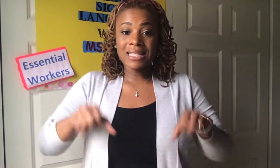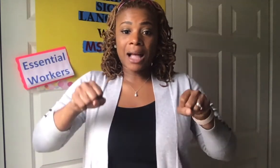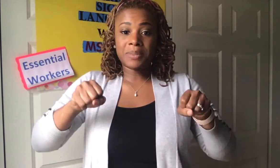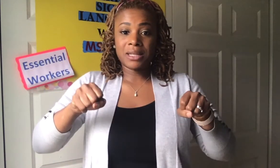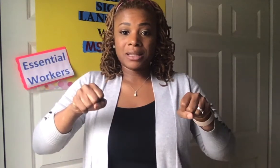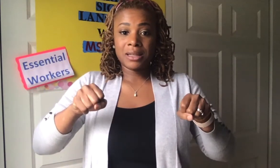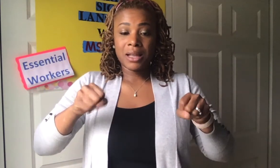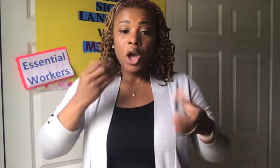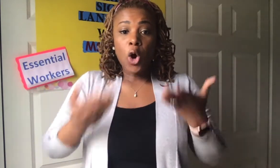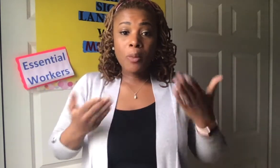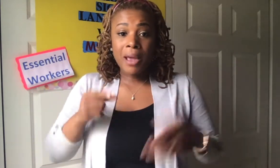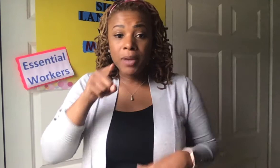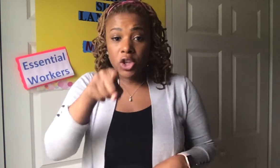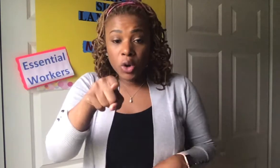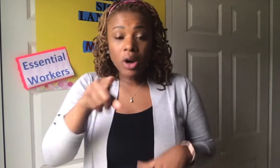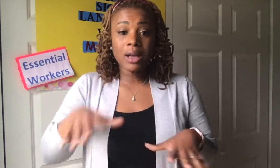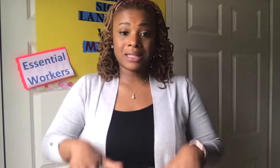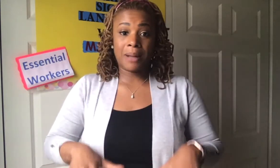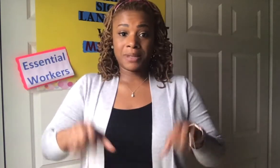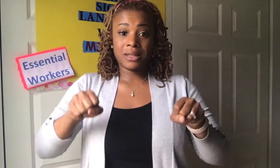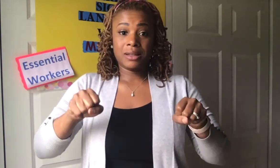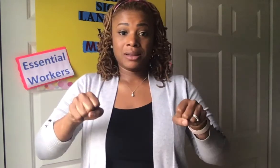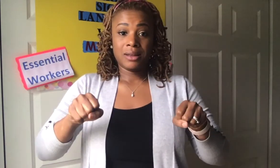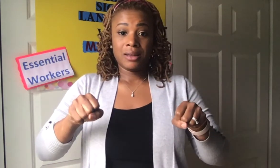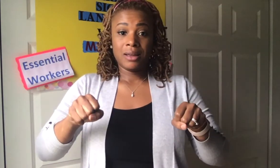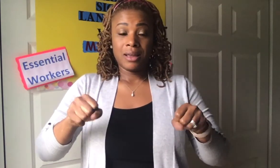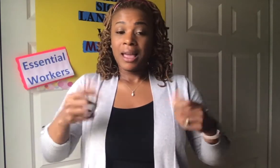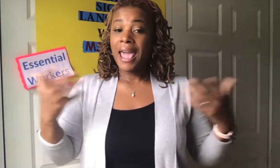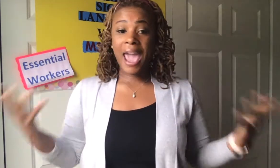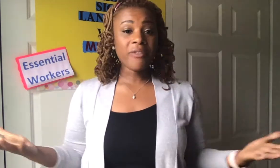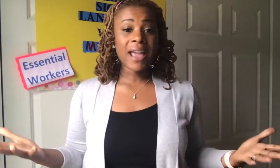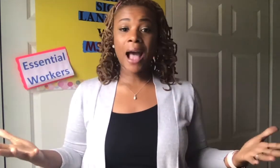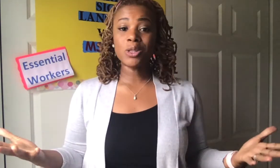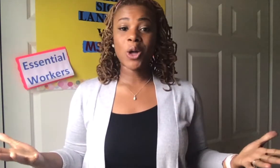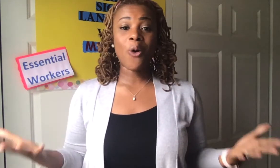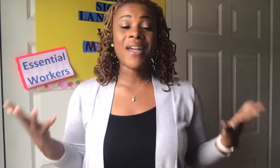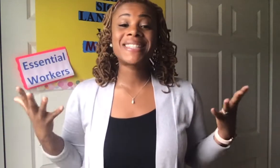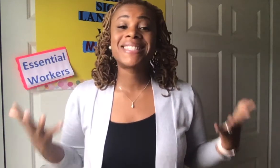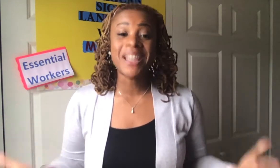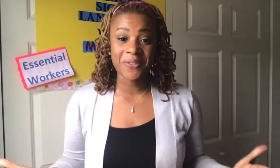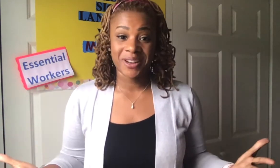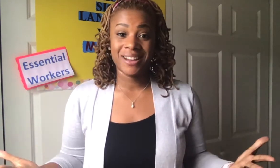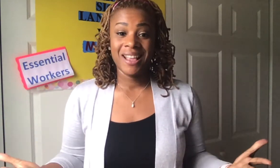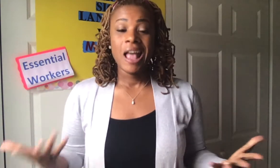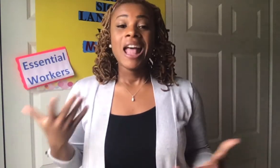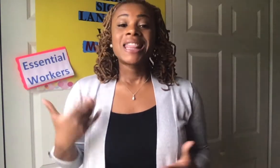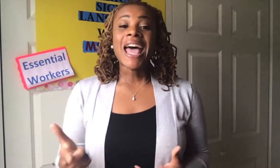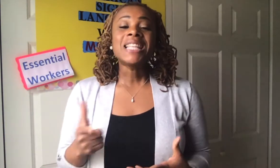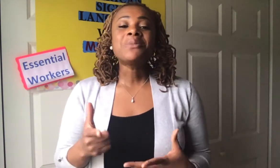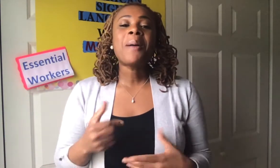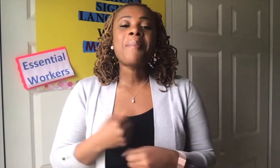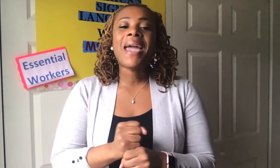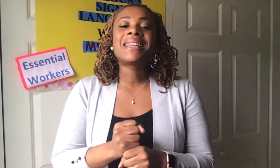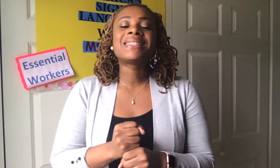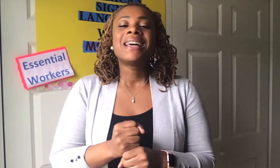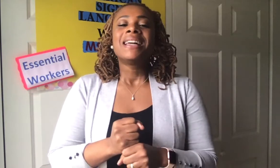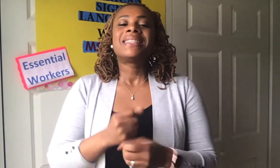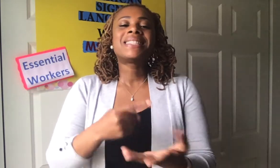adopted. Or maybe you're adopted. Every household is different. That's what makes